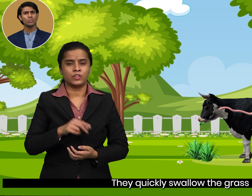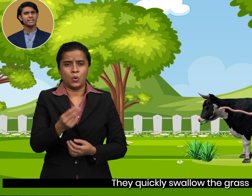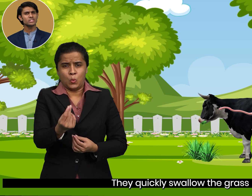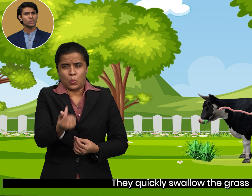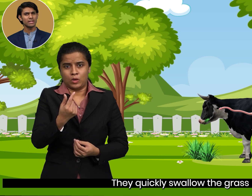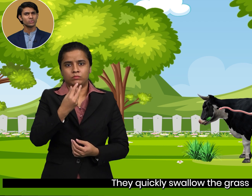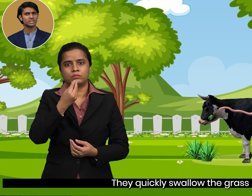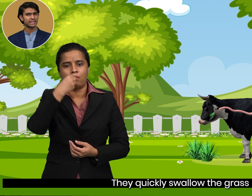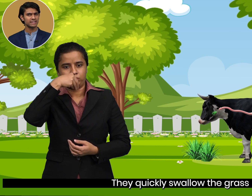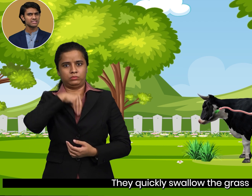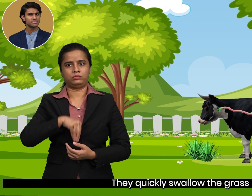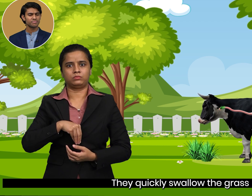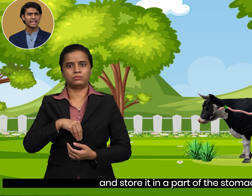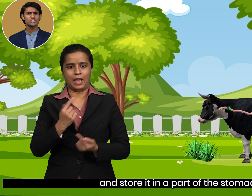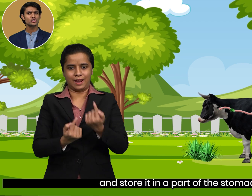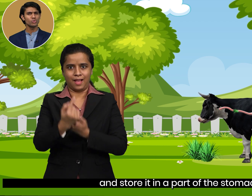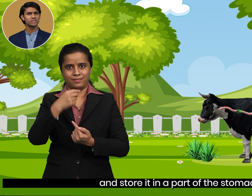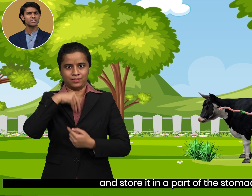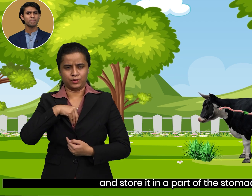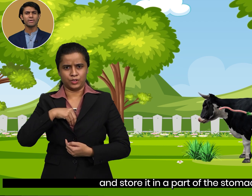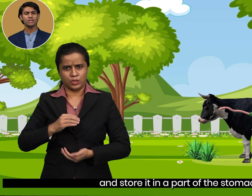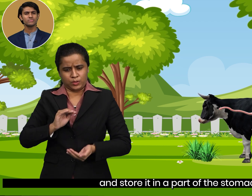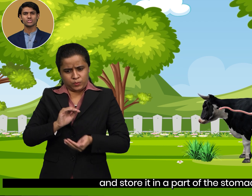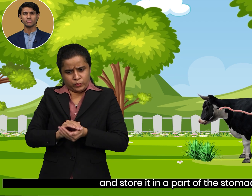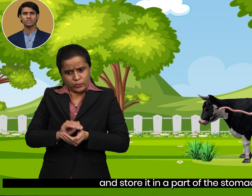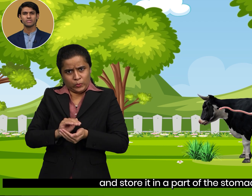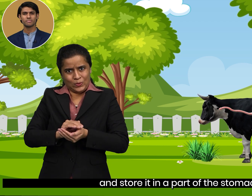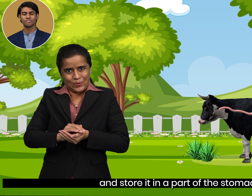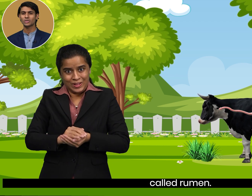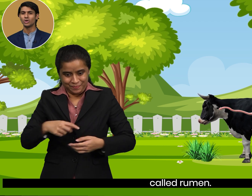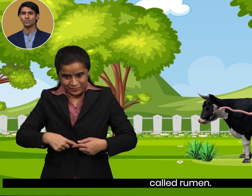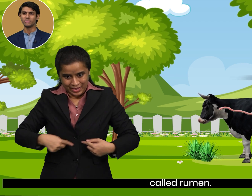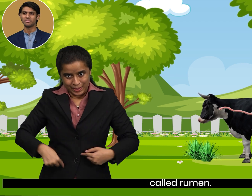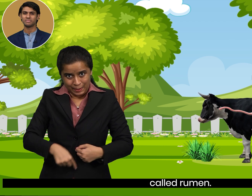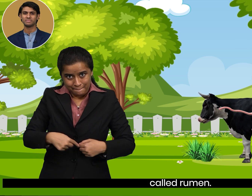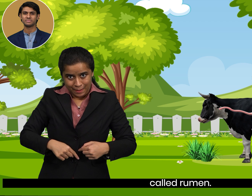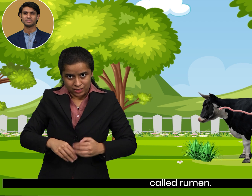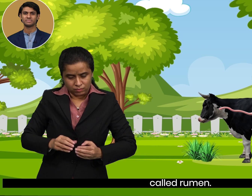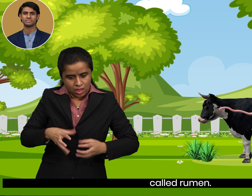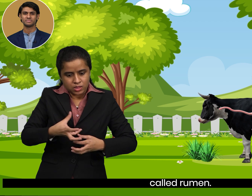They quickly swallow the grass and store it in a part of the stomach called rumen.